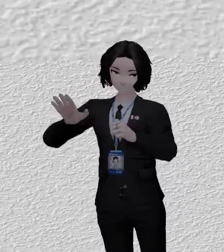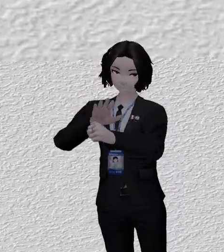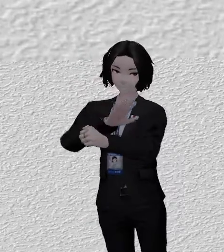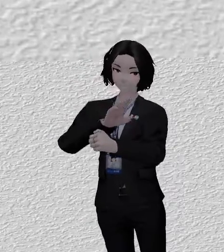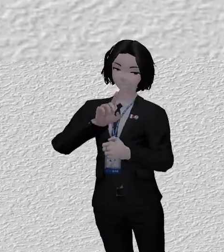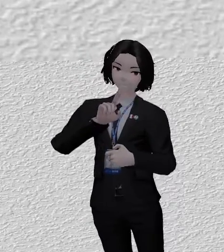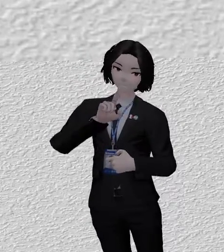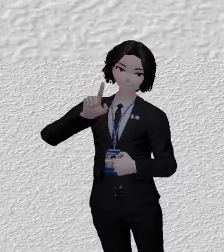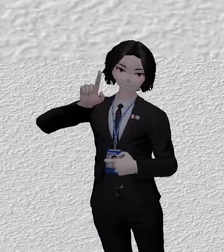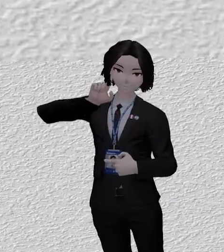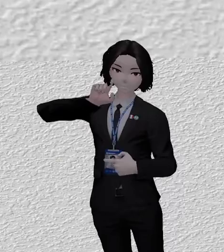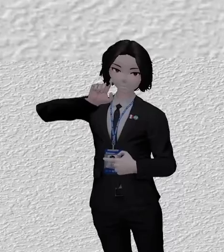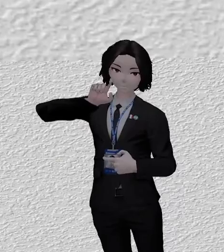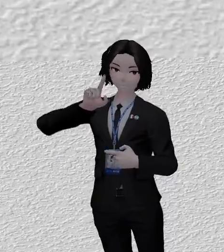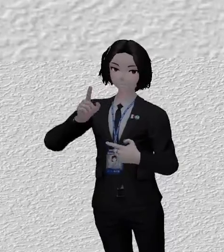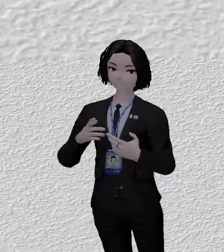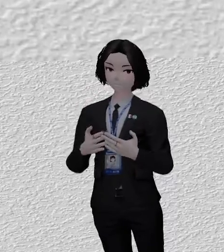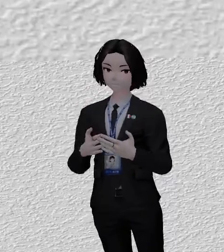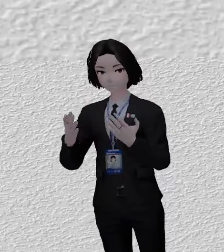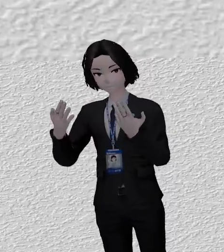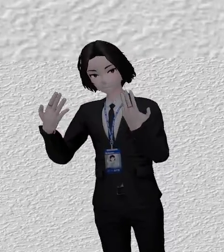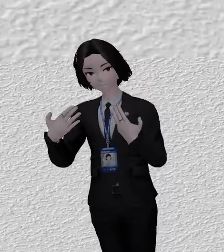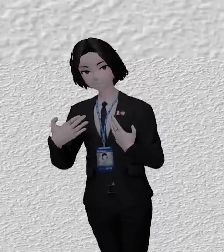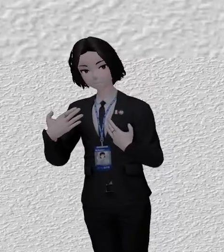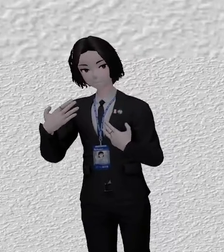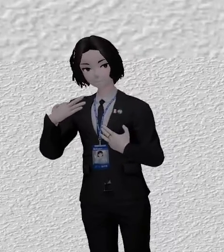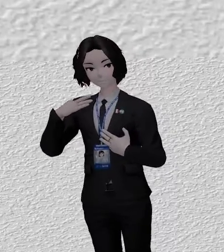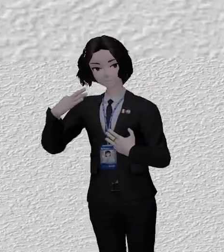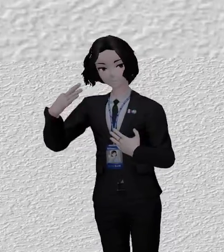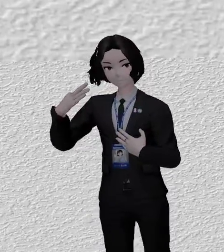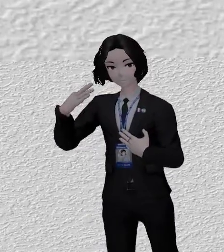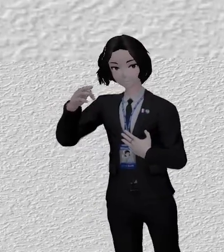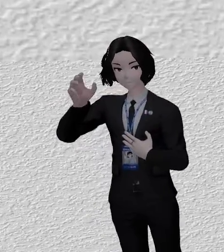My name is Roinaru. Name sign Roinaru. I'm fully deaf.